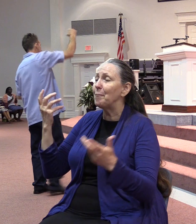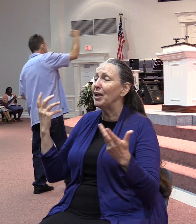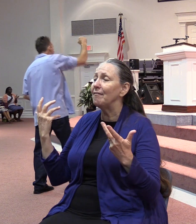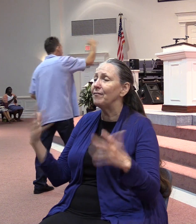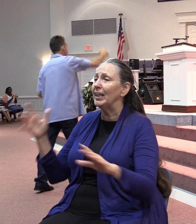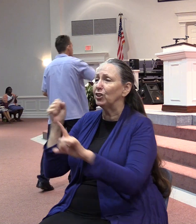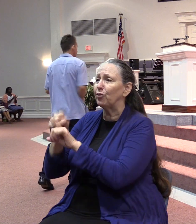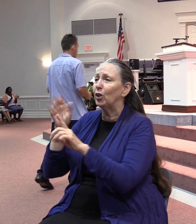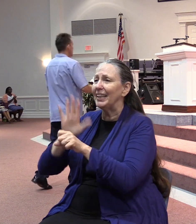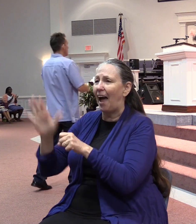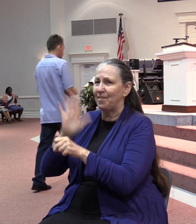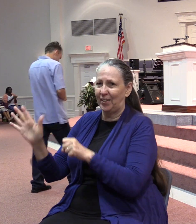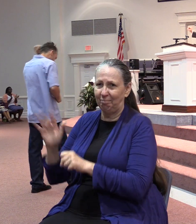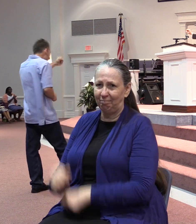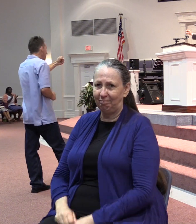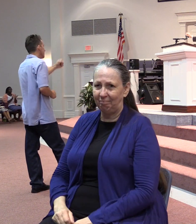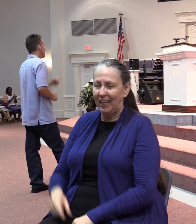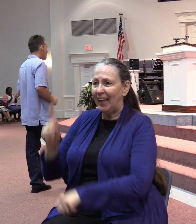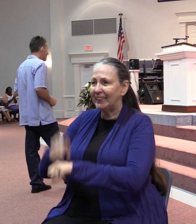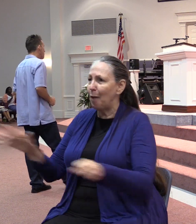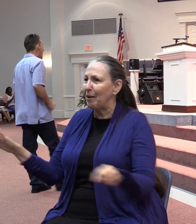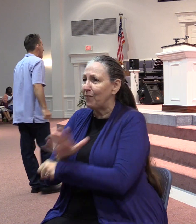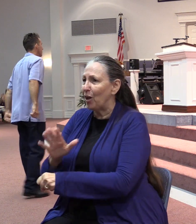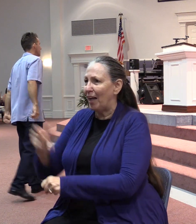enough. It's now time to be filled.